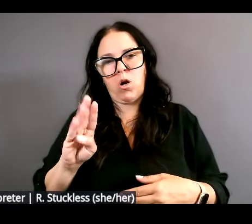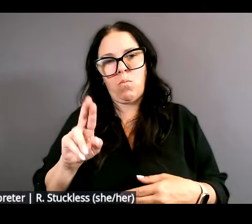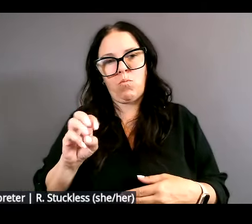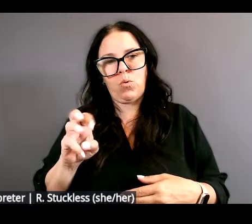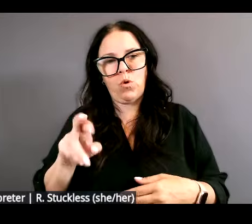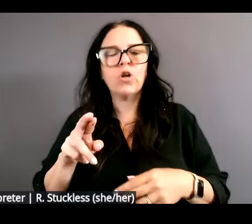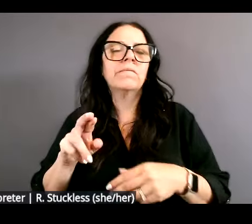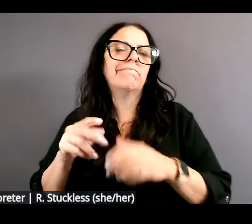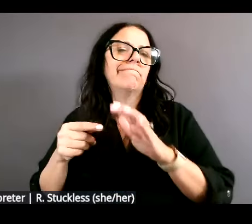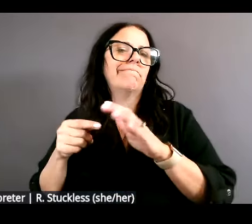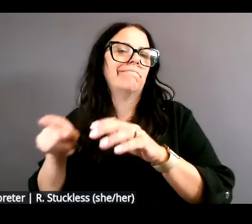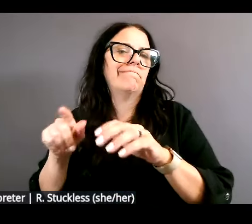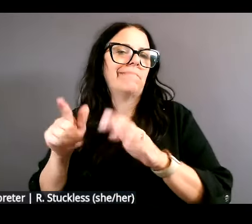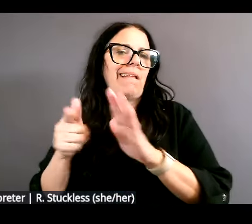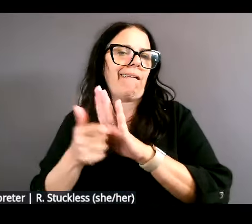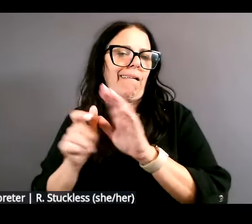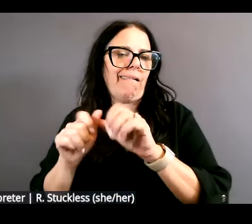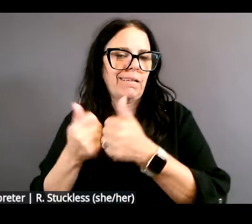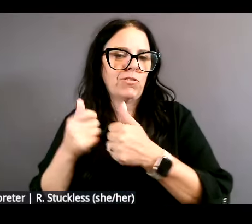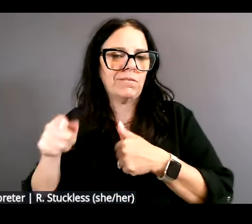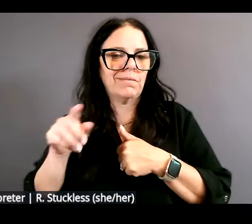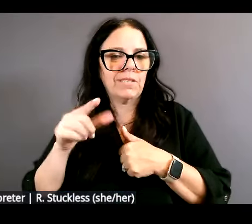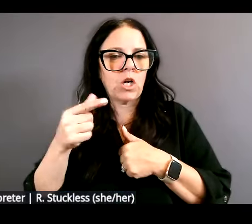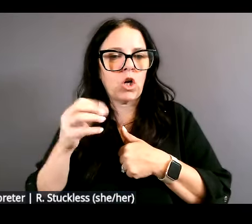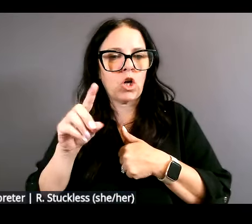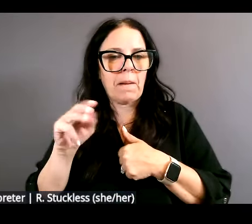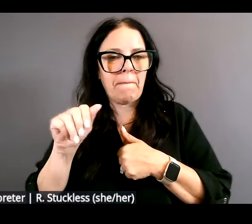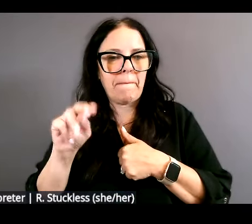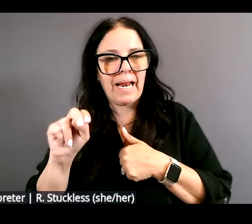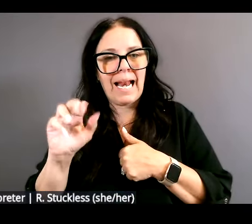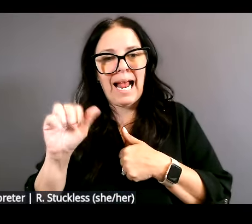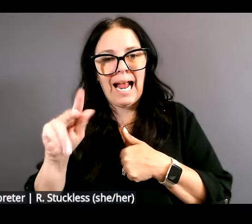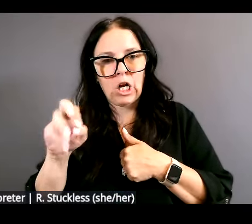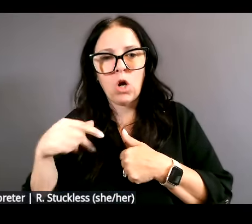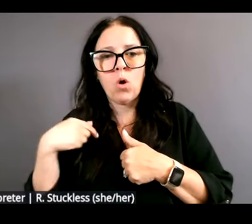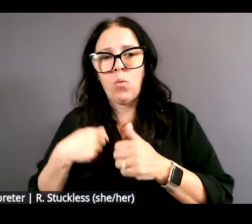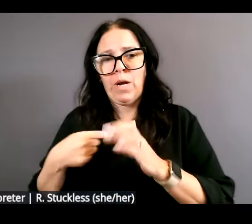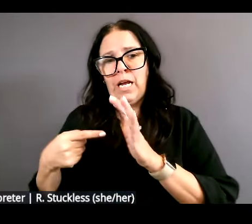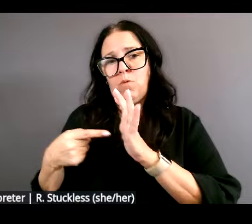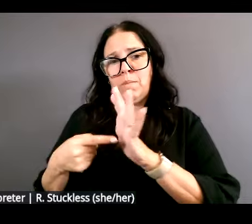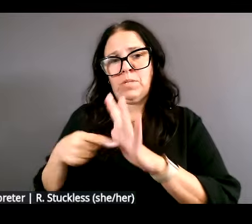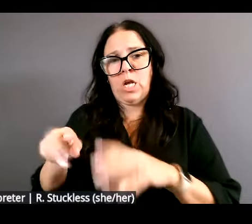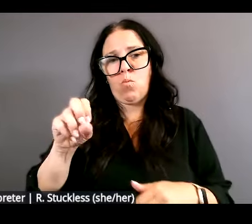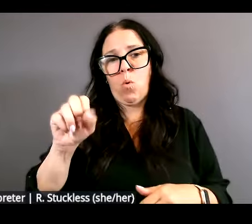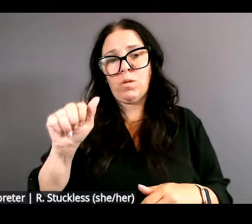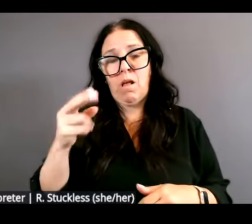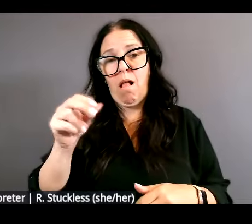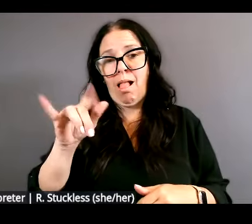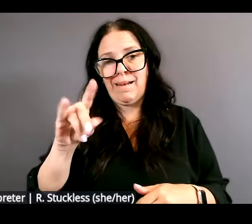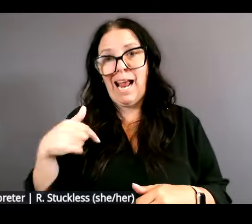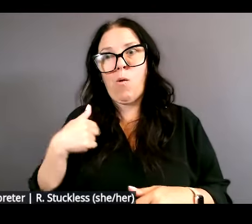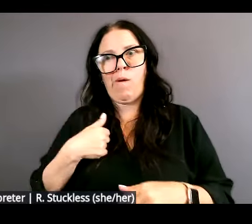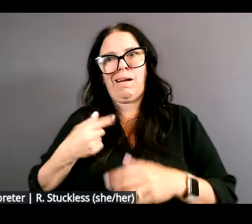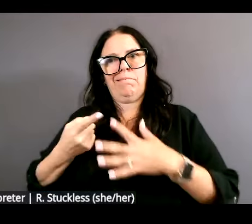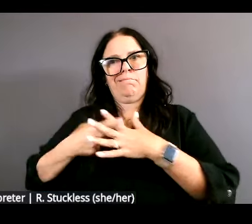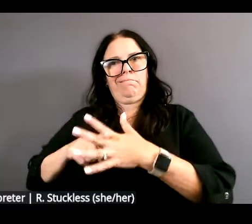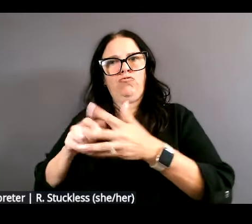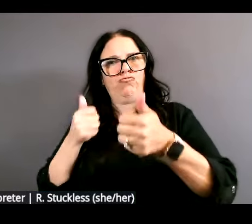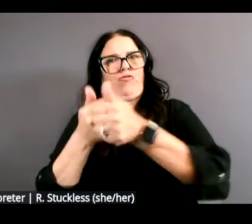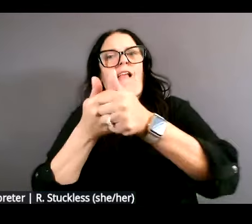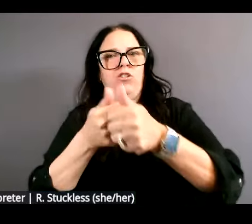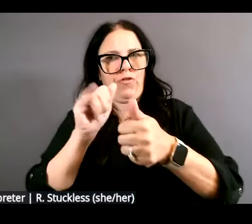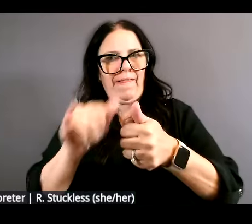Challenger Rosa Holiday. In this matter, we brought the original challenge, not only to circulators, but to signatures. I